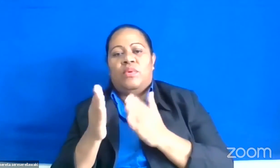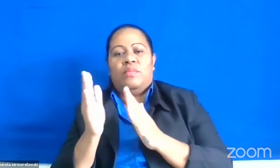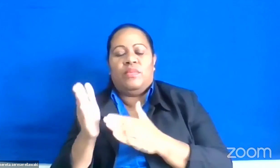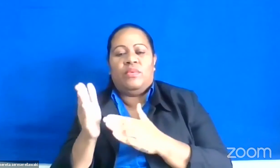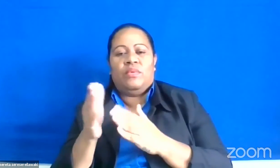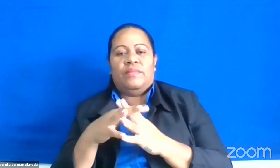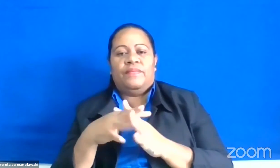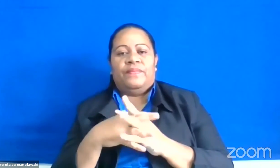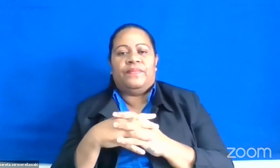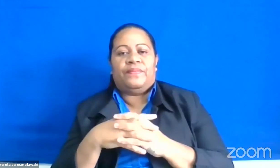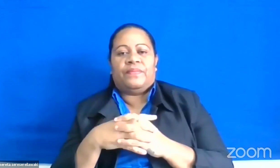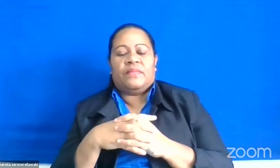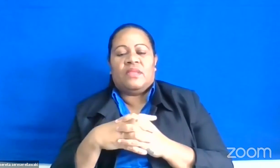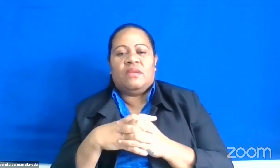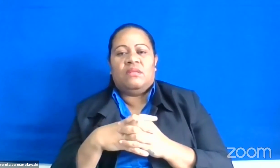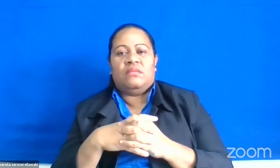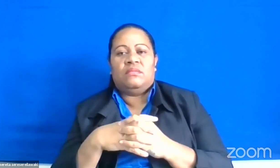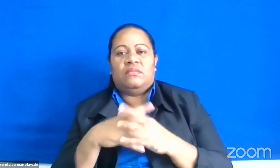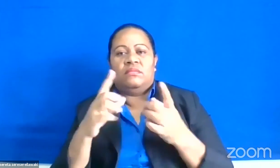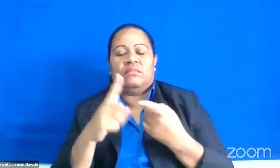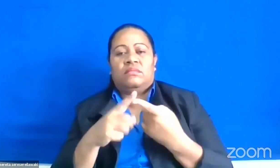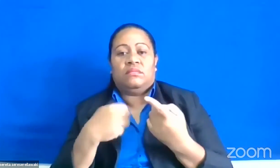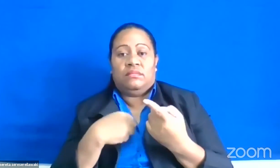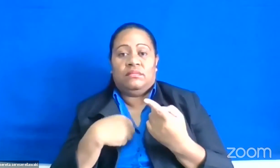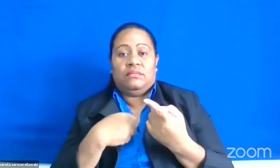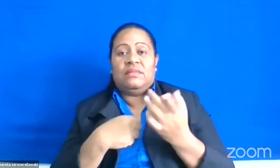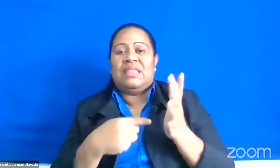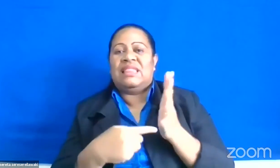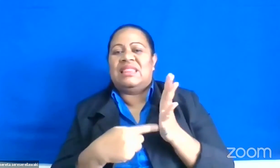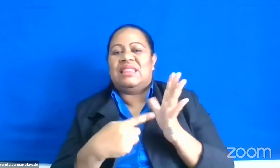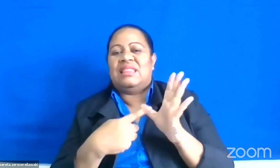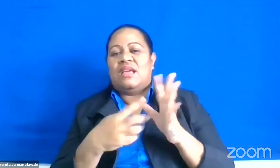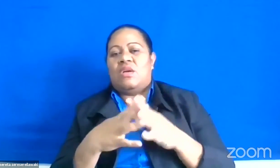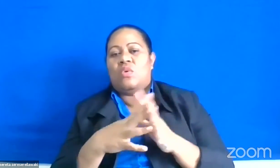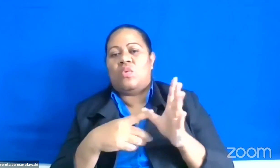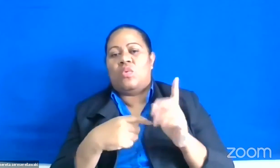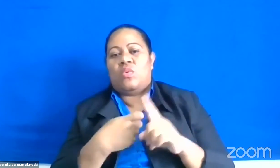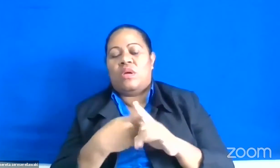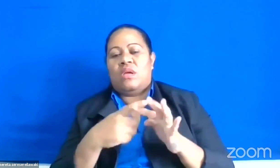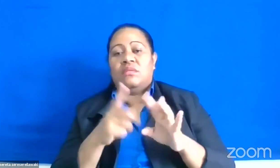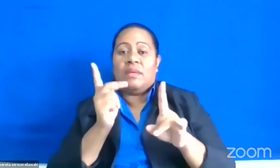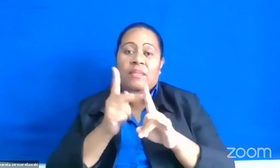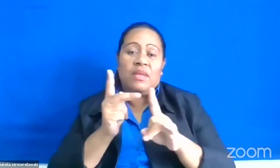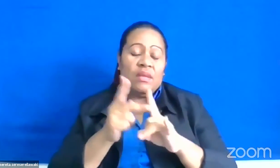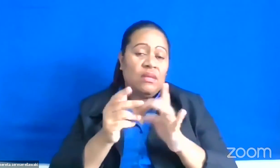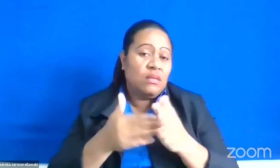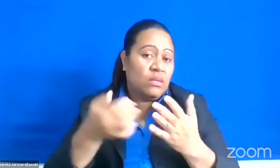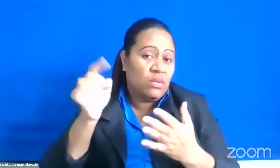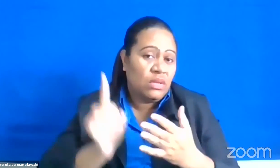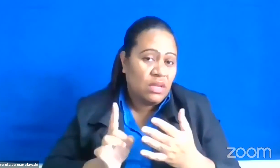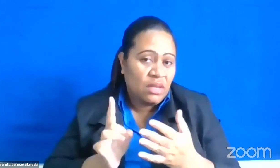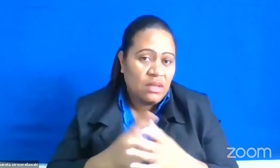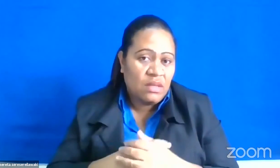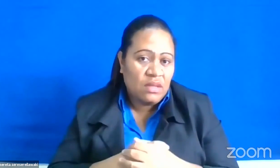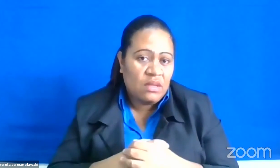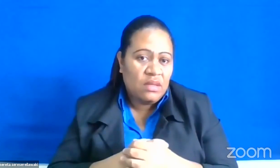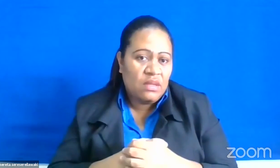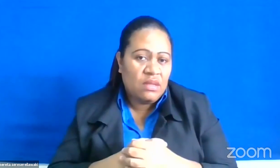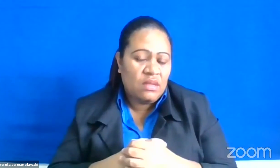on uh so for me who was the first speaker my talk was on funeral protected areas basically